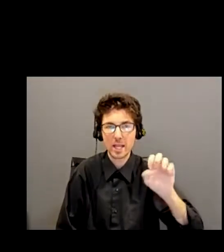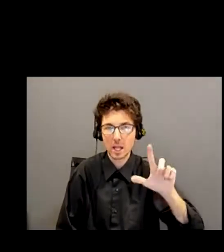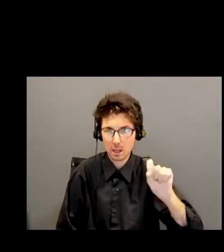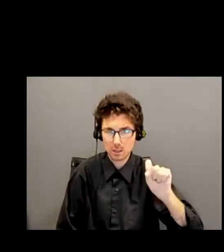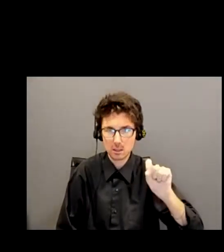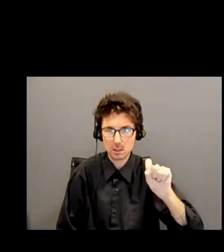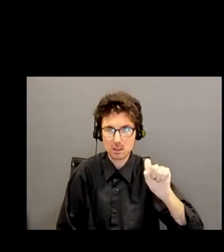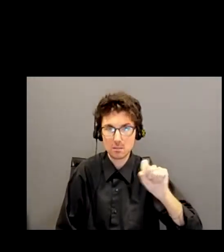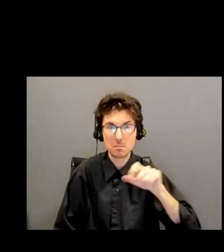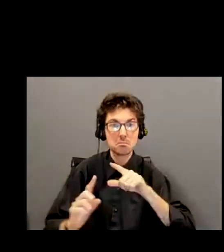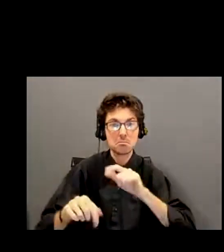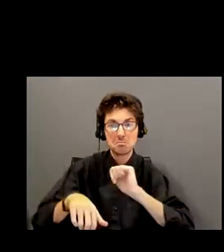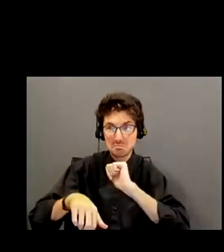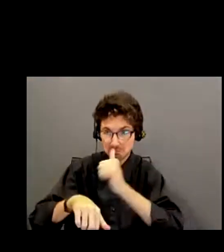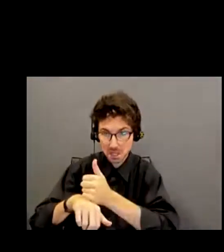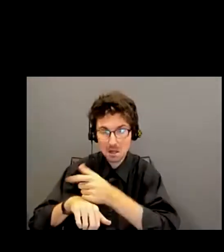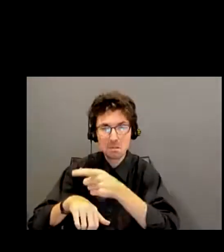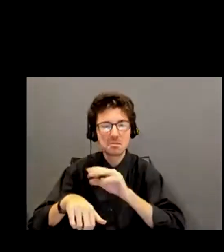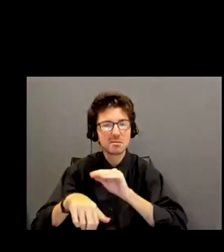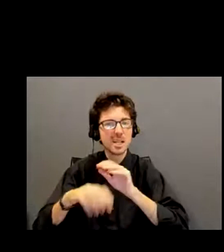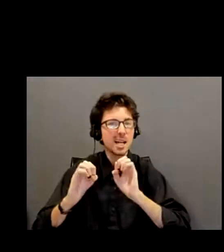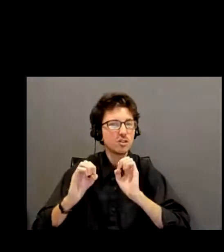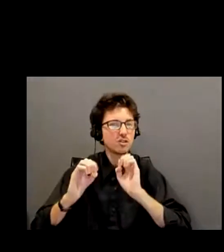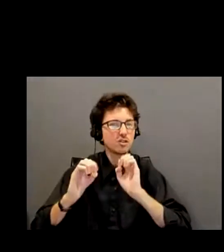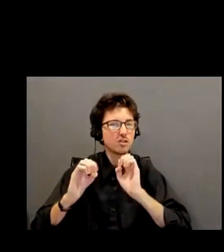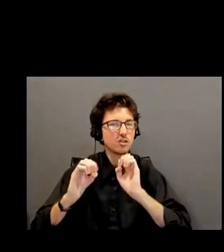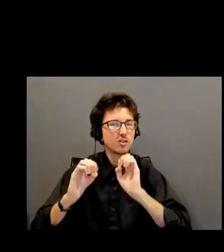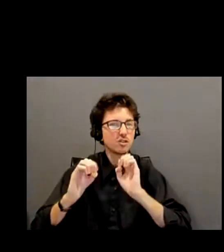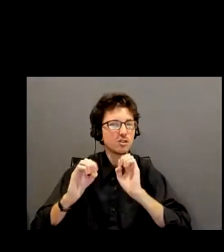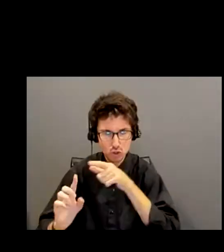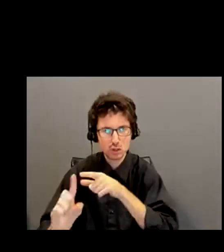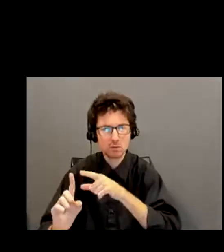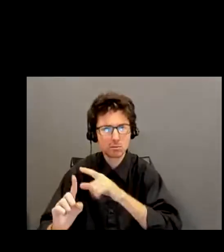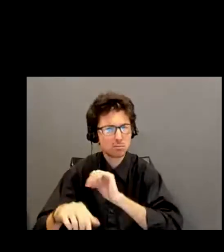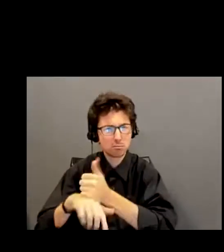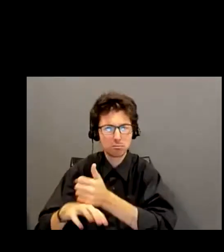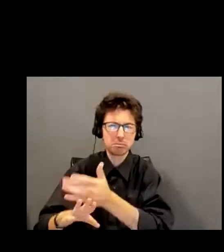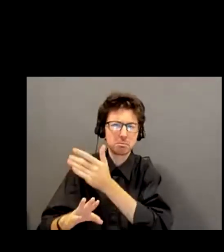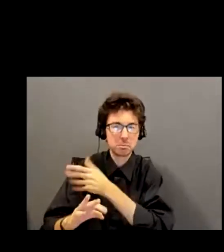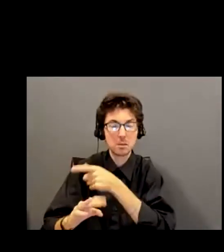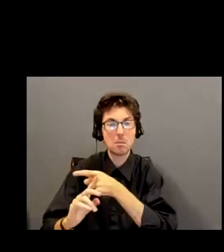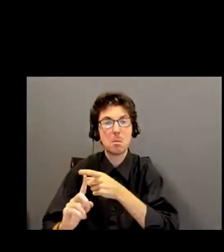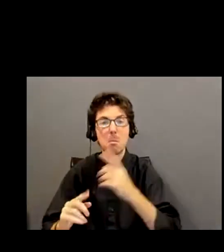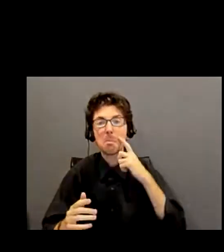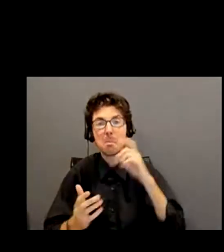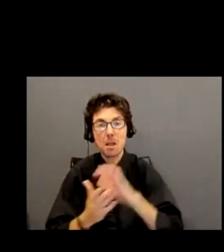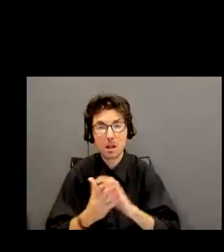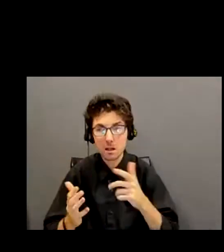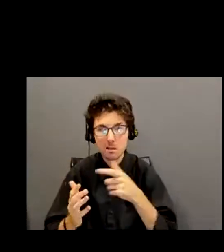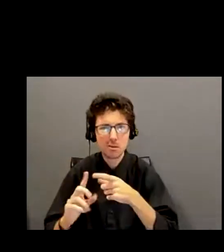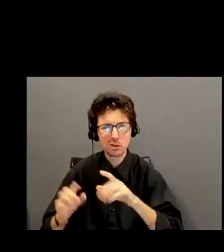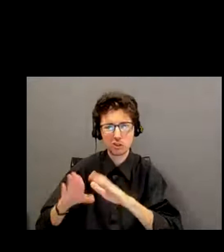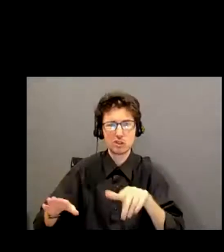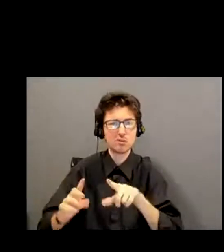an educational advisor who believed that children with disability should receive more than just